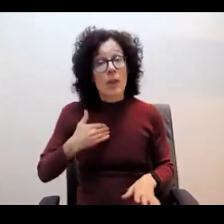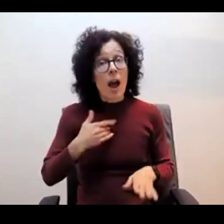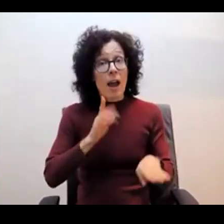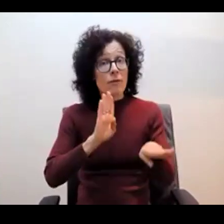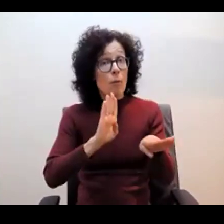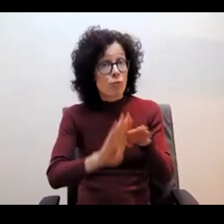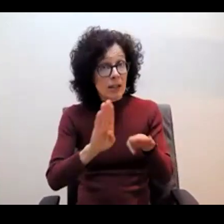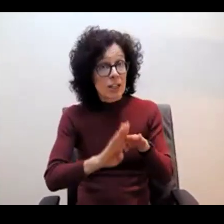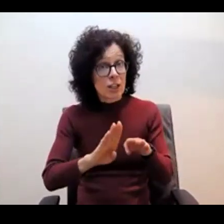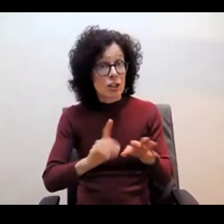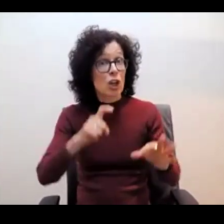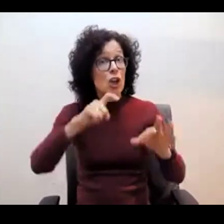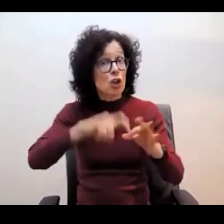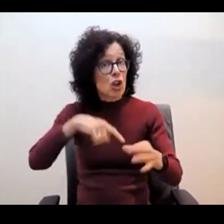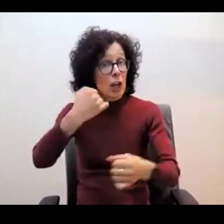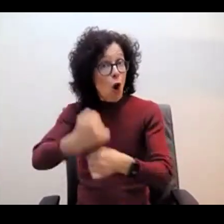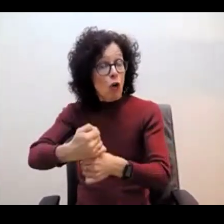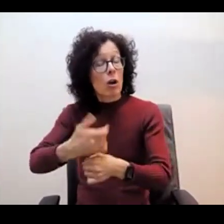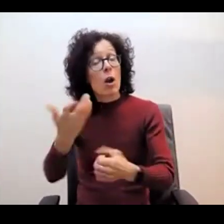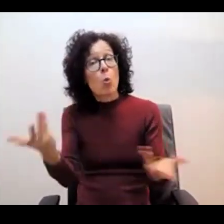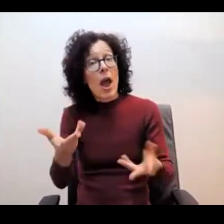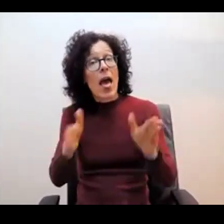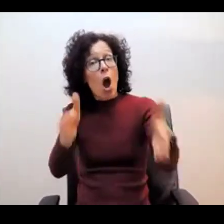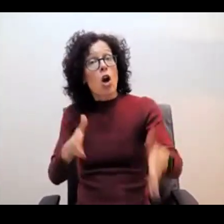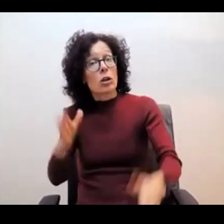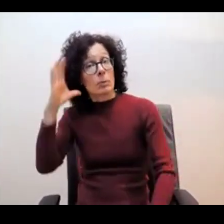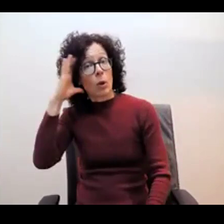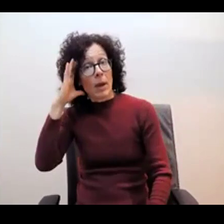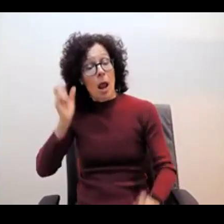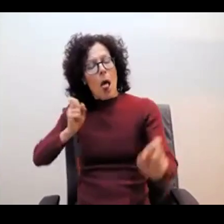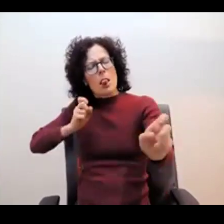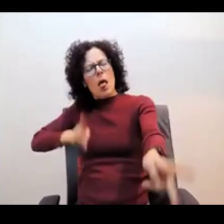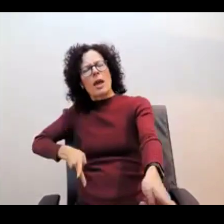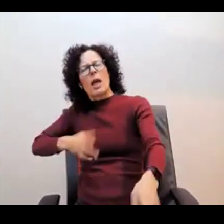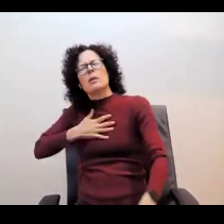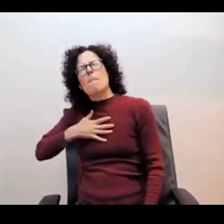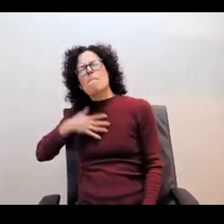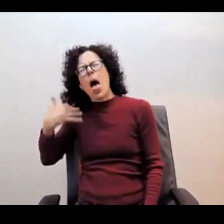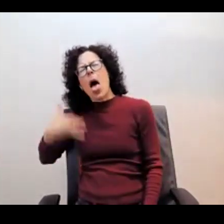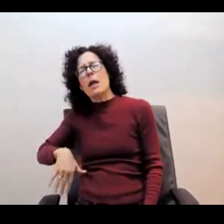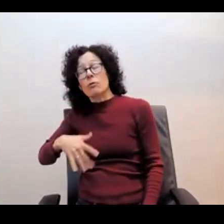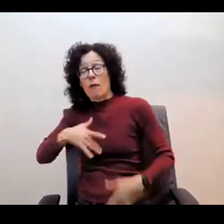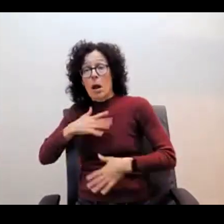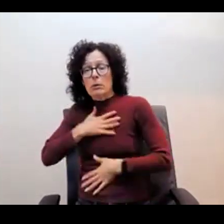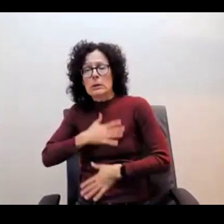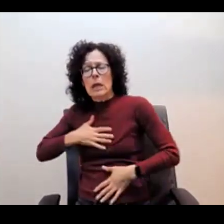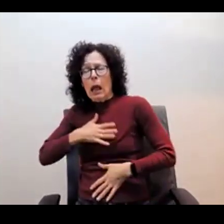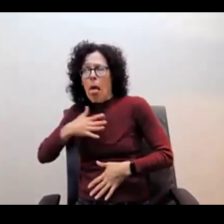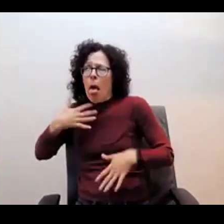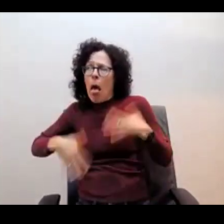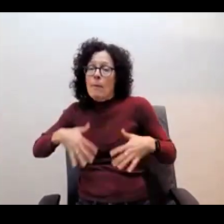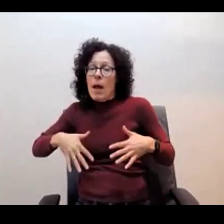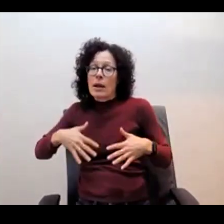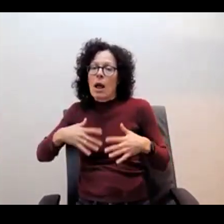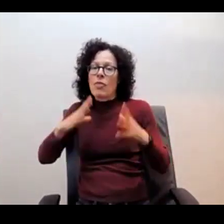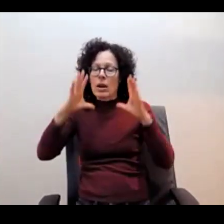bed, lying there sick with pain, like nauseous with pain, and then returning to the breath